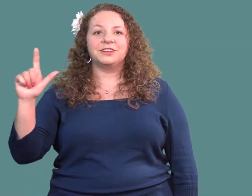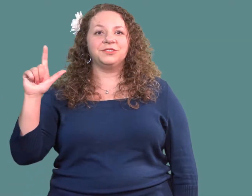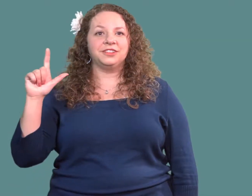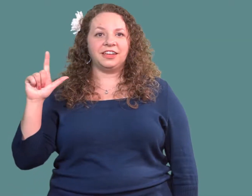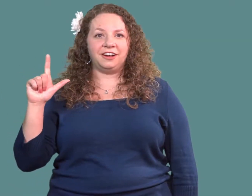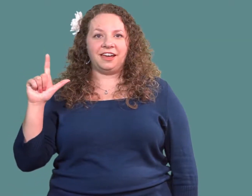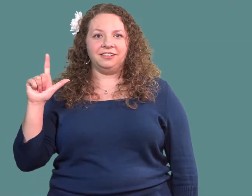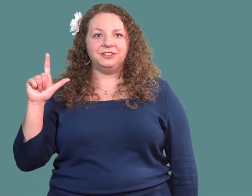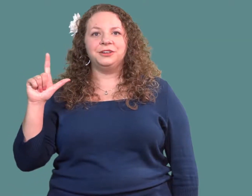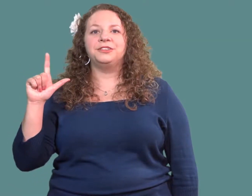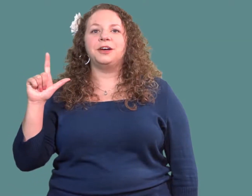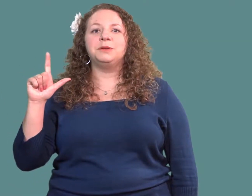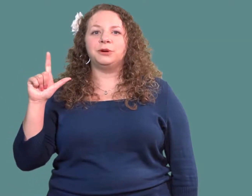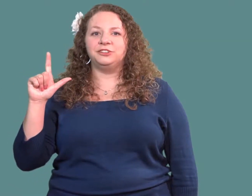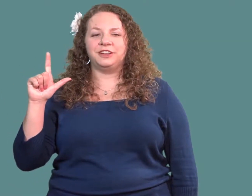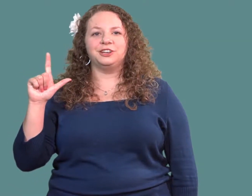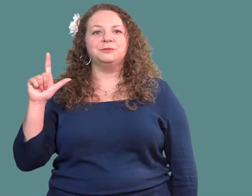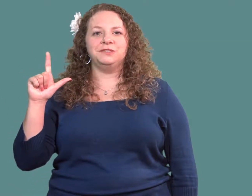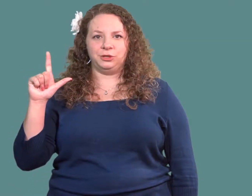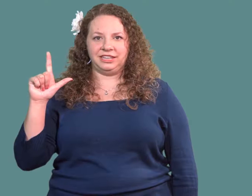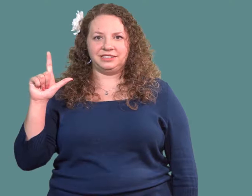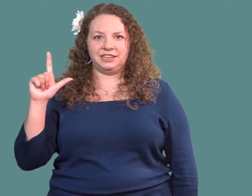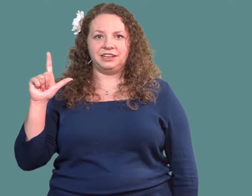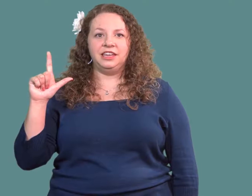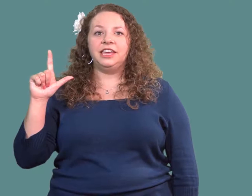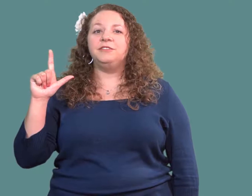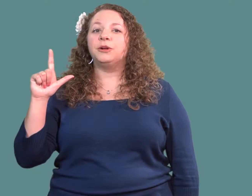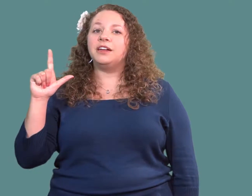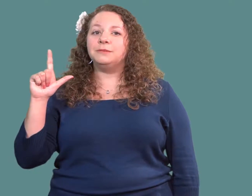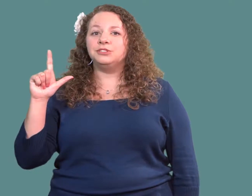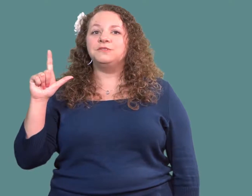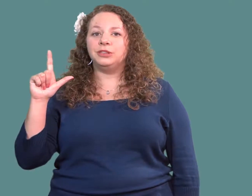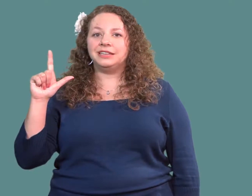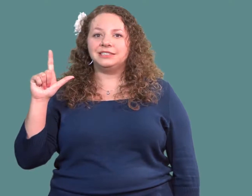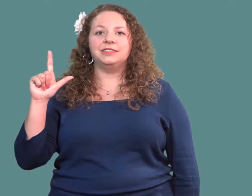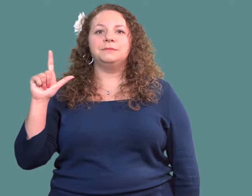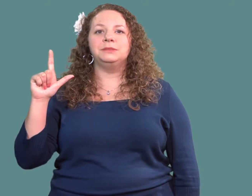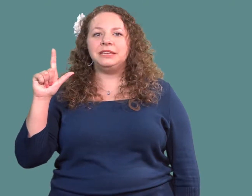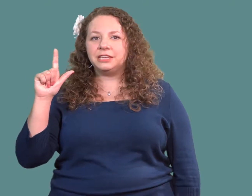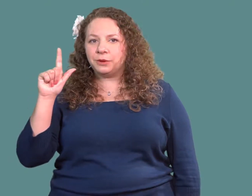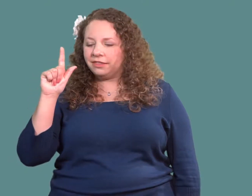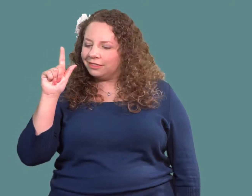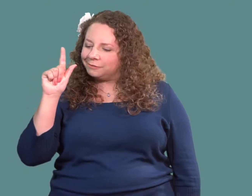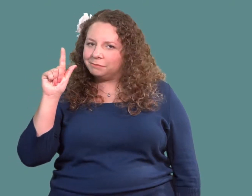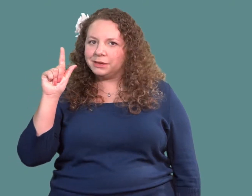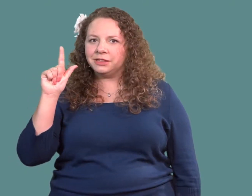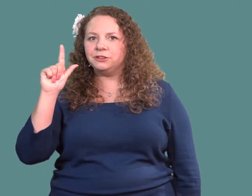For the letter L, your thumb and pointer finger should be fully extended. If you're unable to fully extend them to begin with, maybe a little